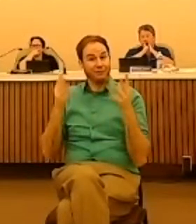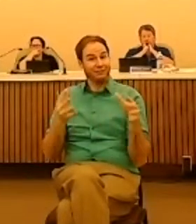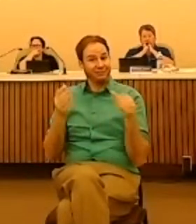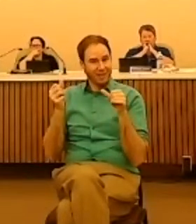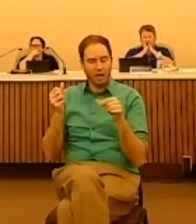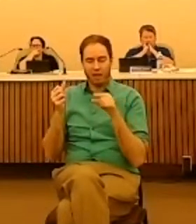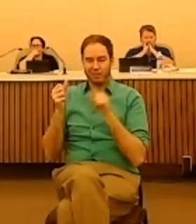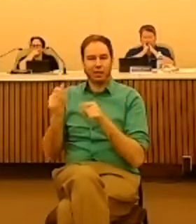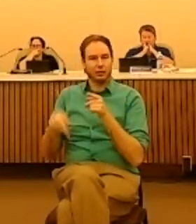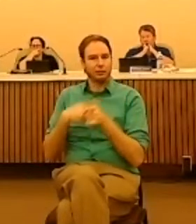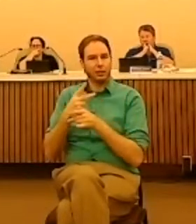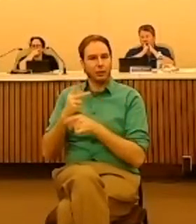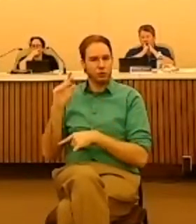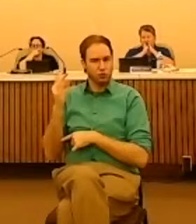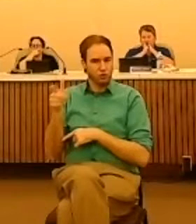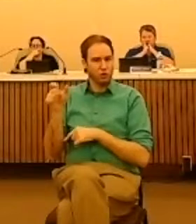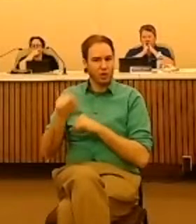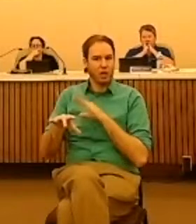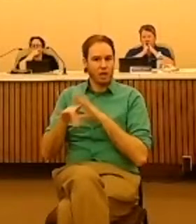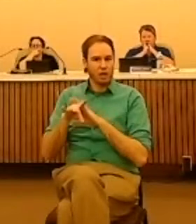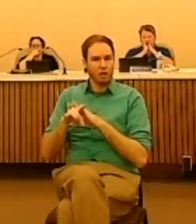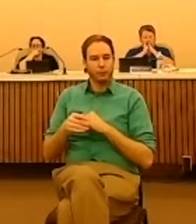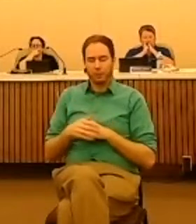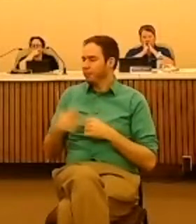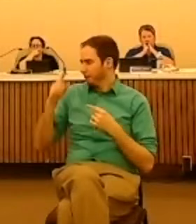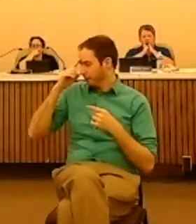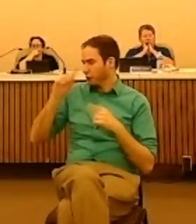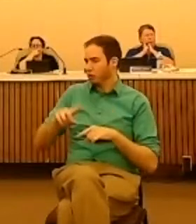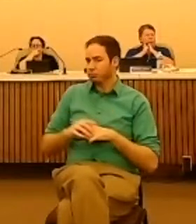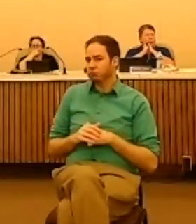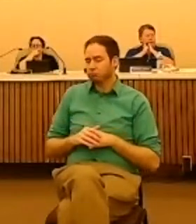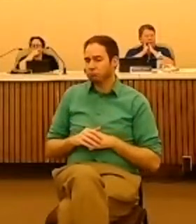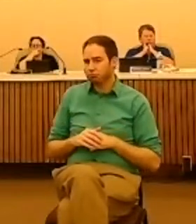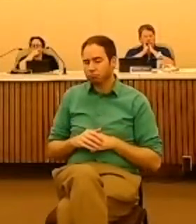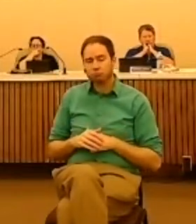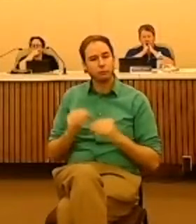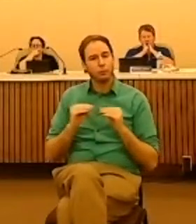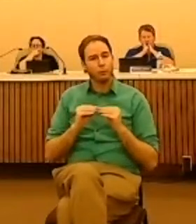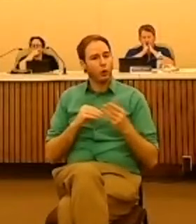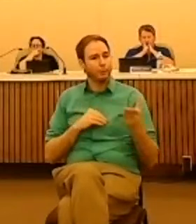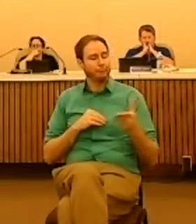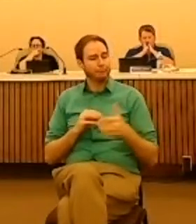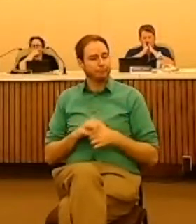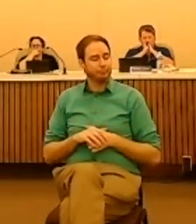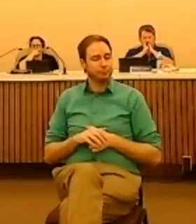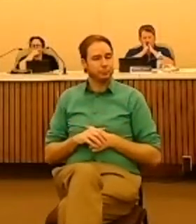those are an option to consider. Anything else, Becky?